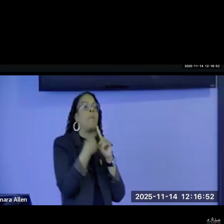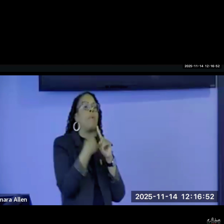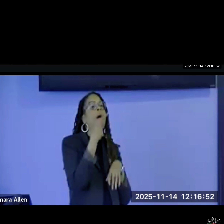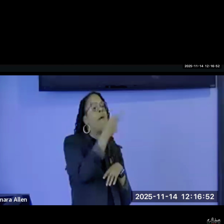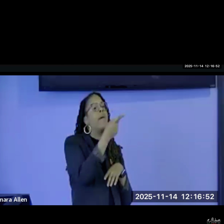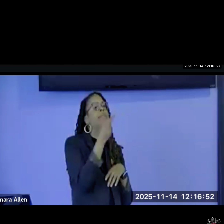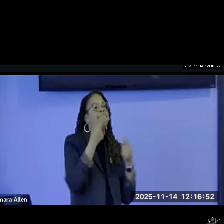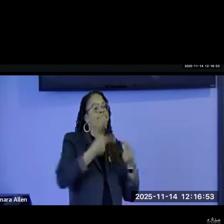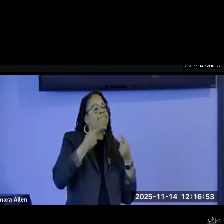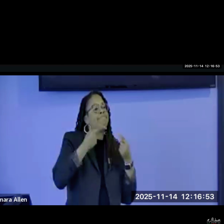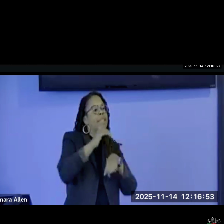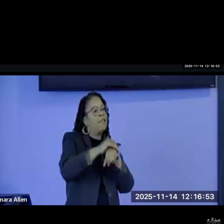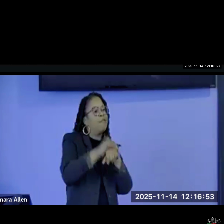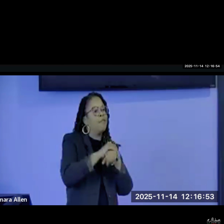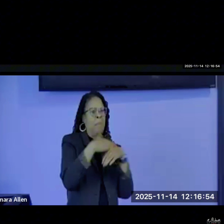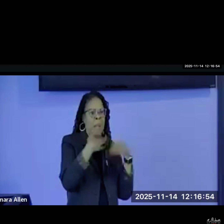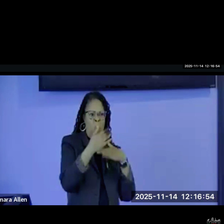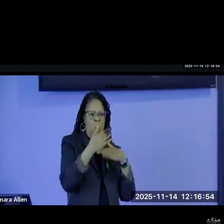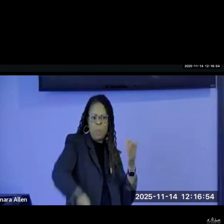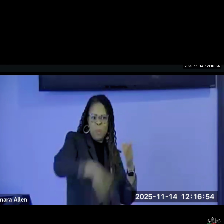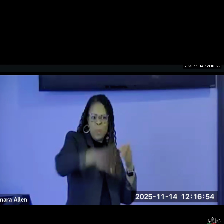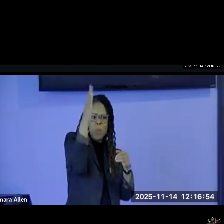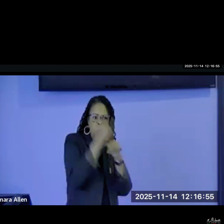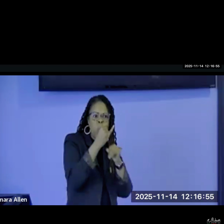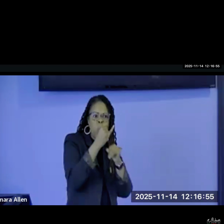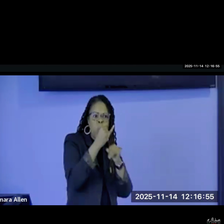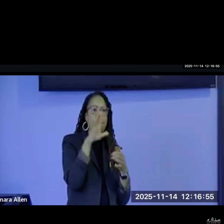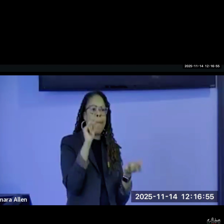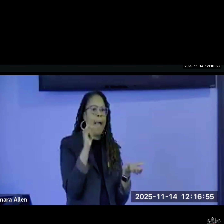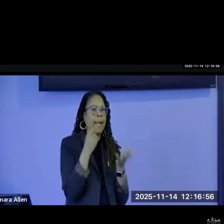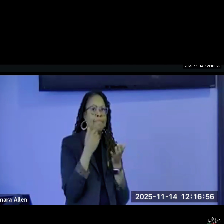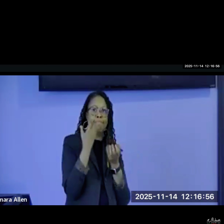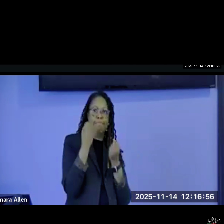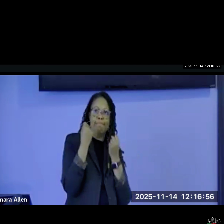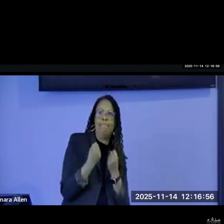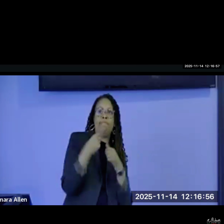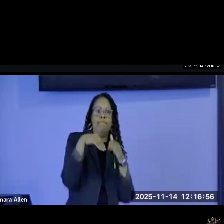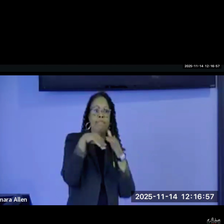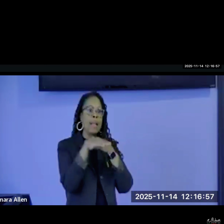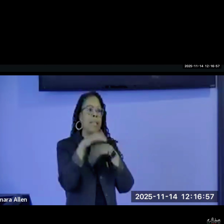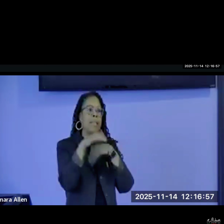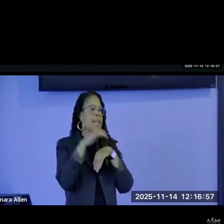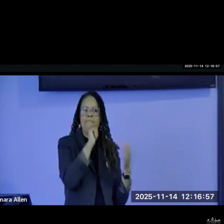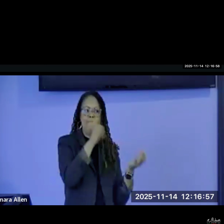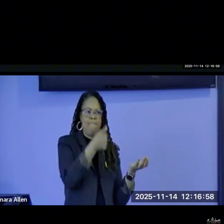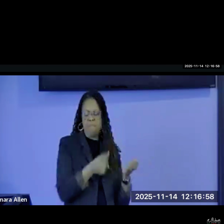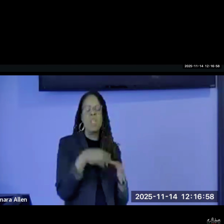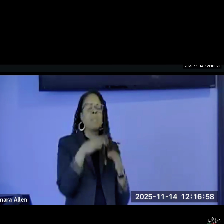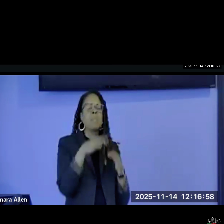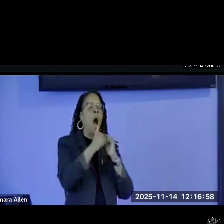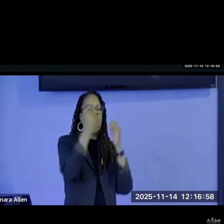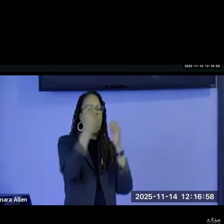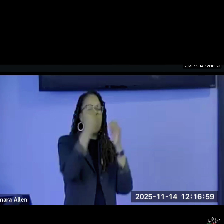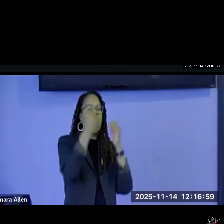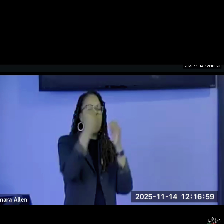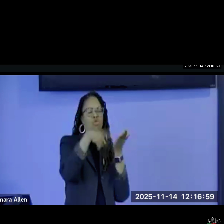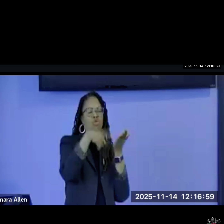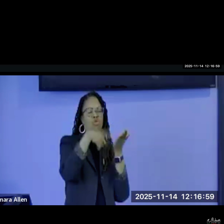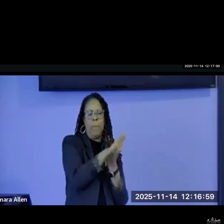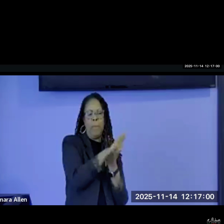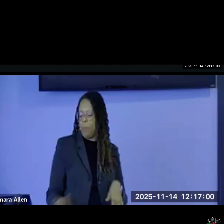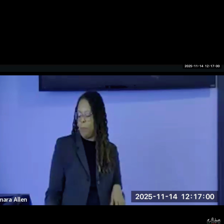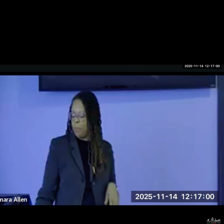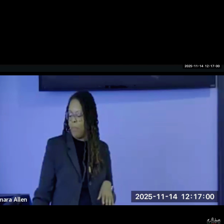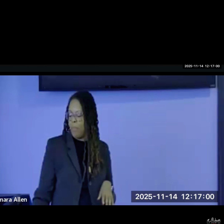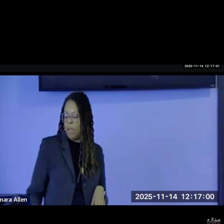six. Tori was sharing their experience growing up at a residential school, but how they didn't have a